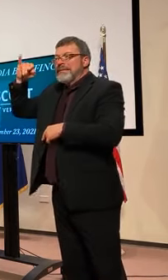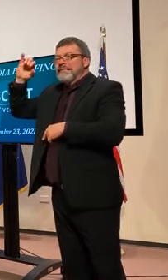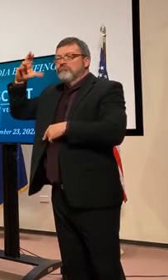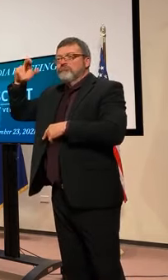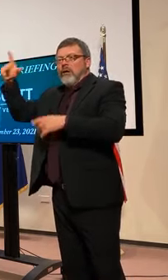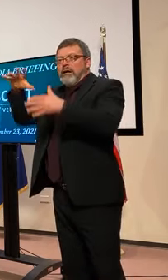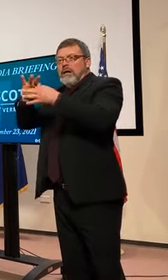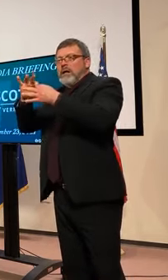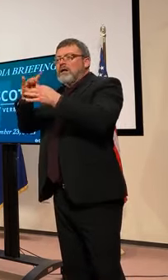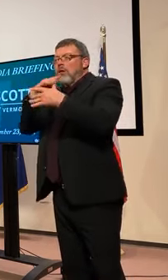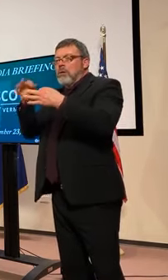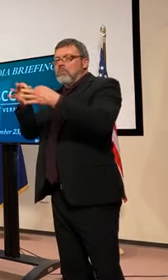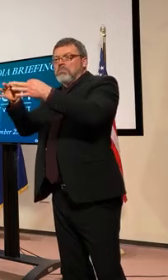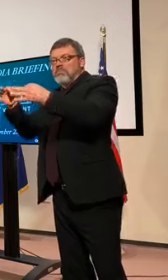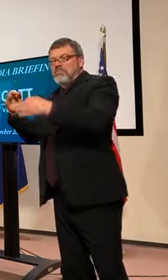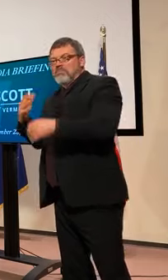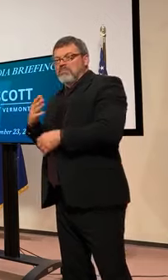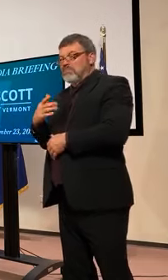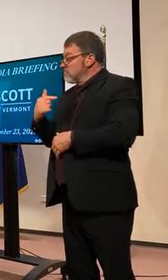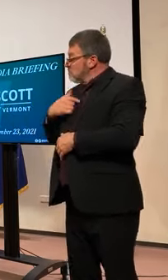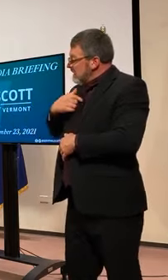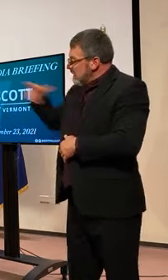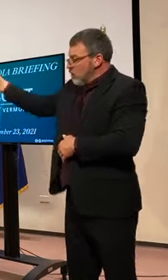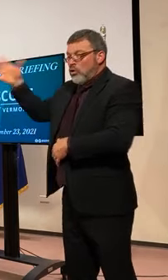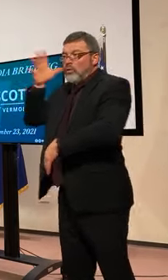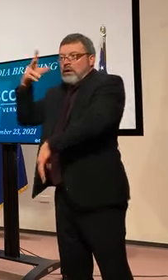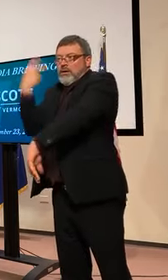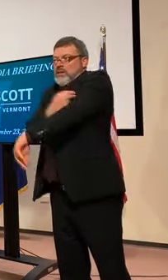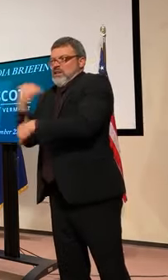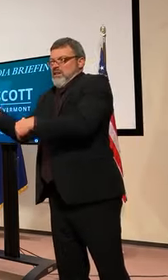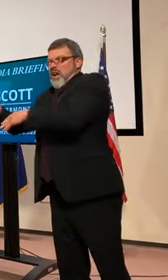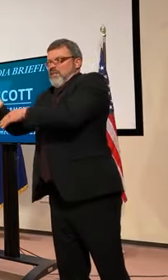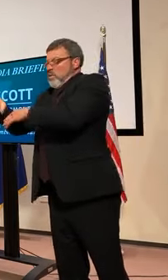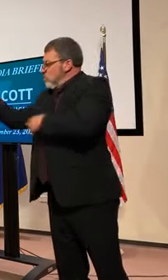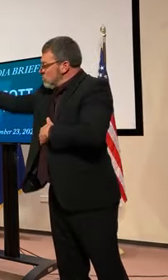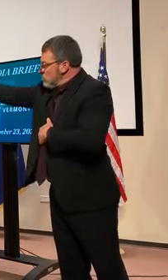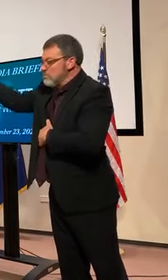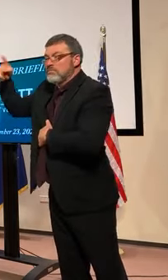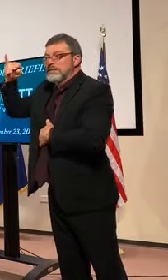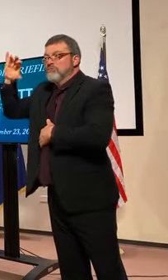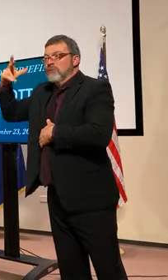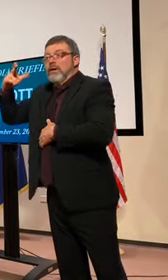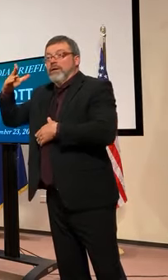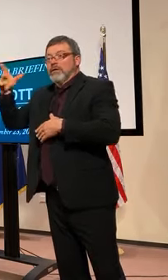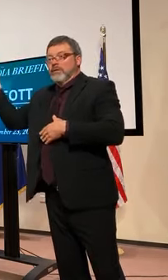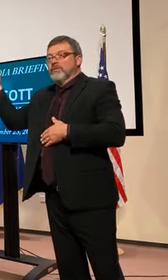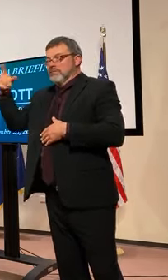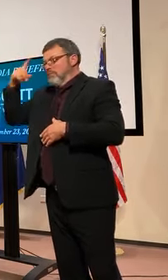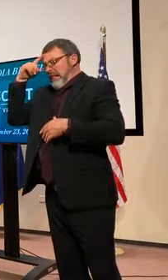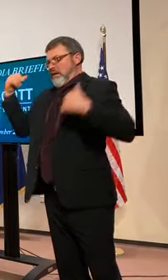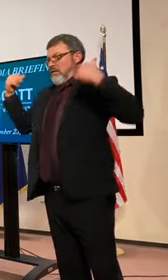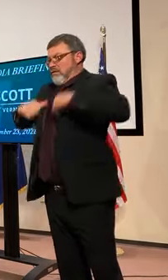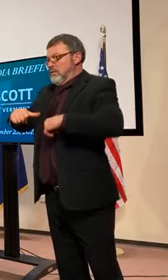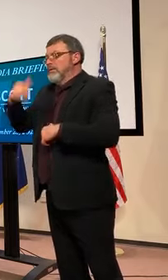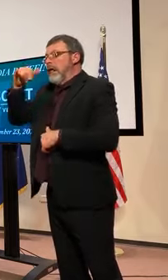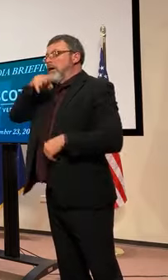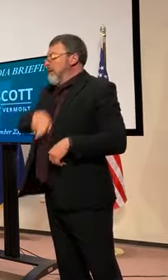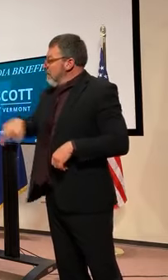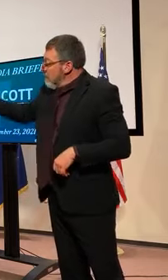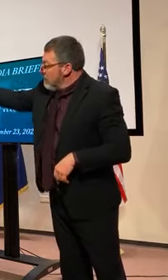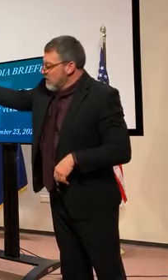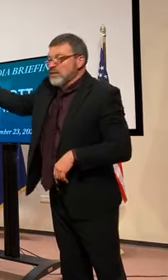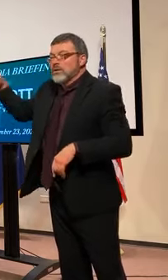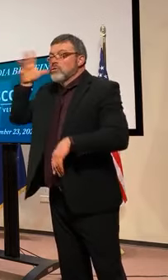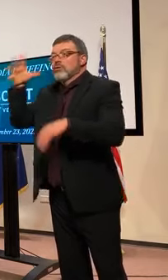yeah, I'm getting my booster shot this afternoon. Here's our role model for the state. You know, but I wouldn't be surprised